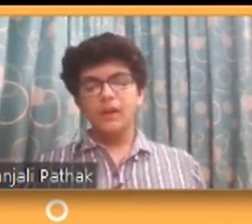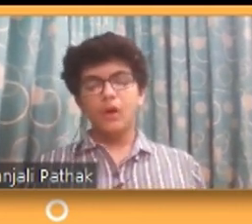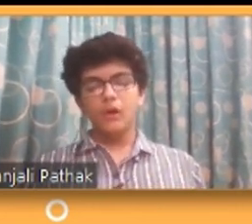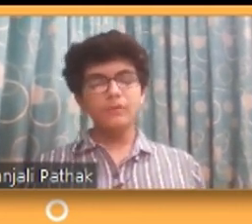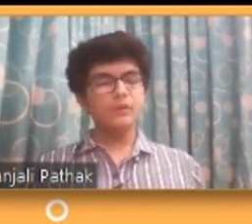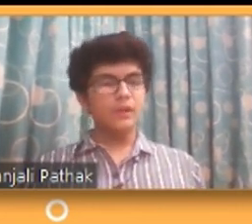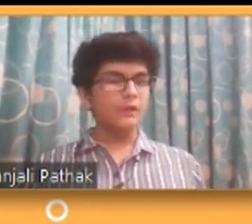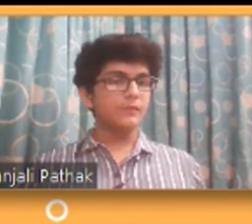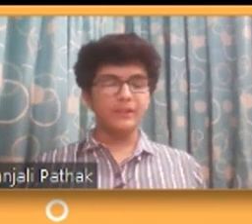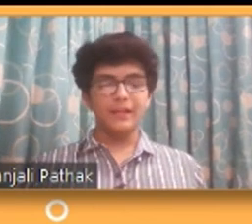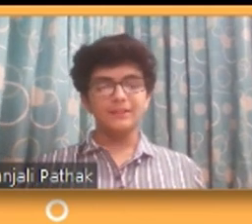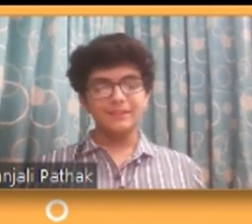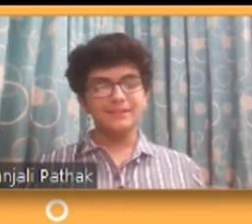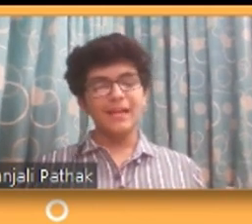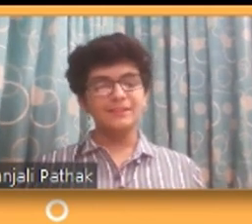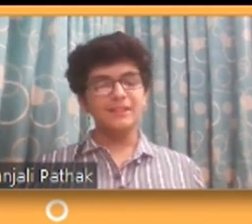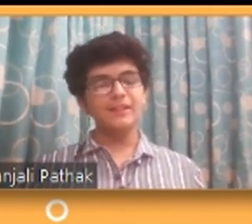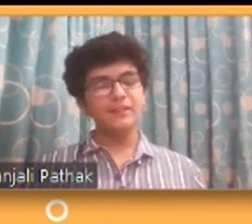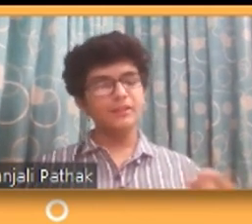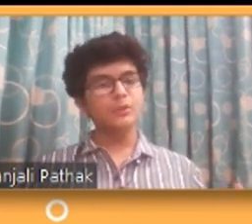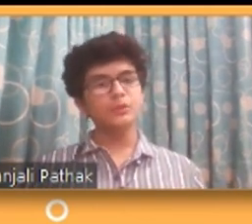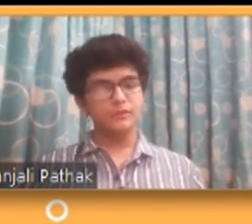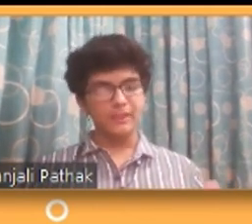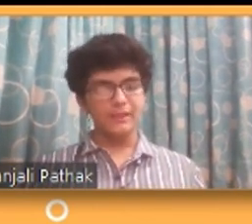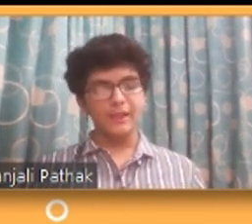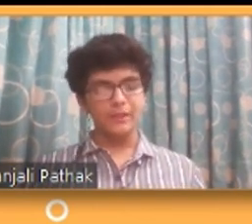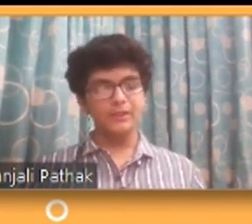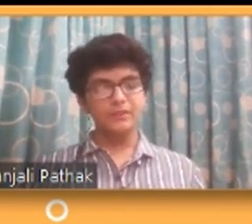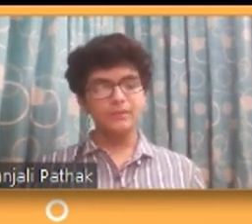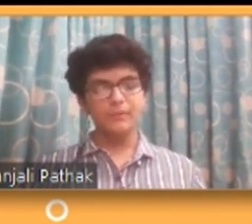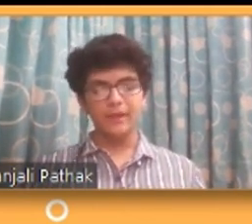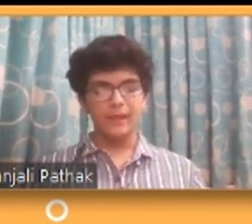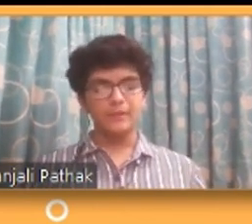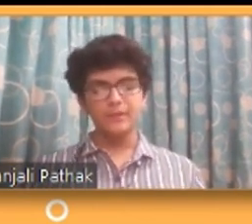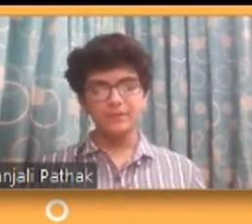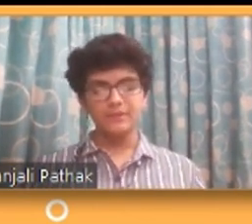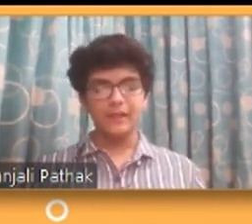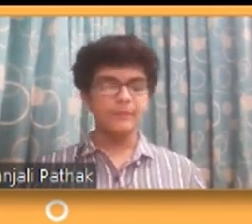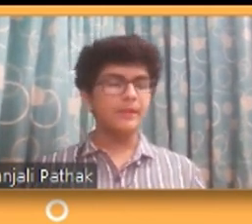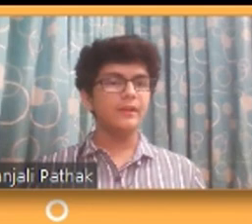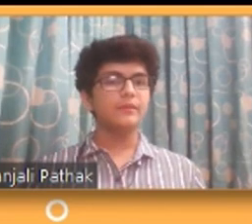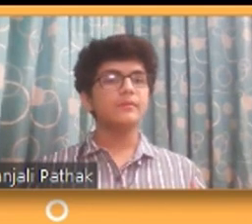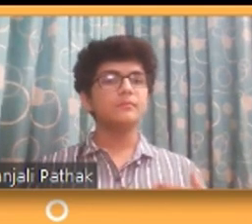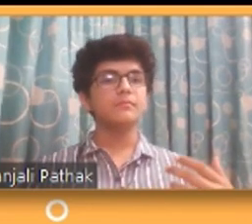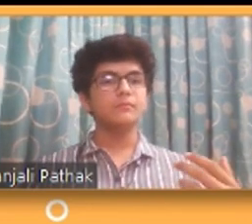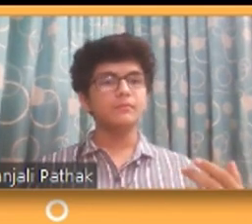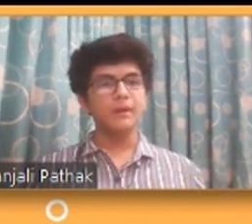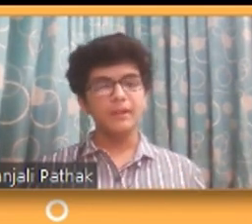Hollywood, however, has exaggerated the use of sign language by animals and made multiple